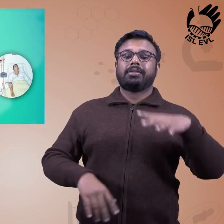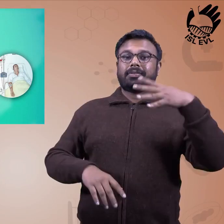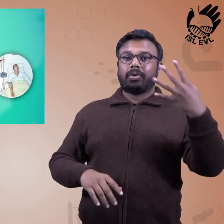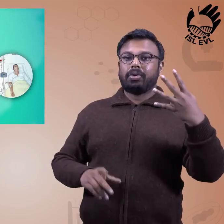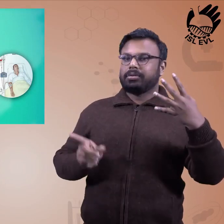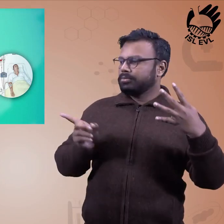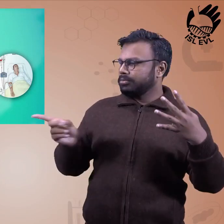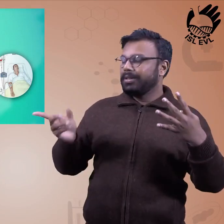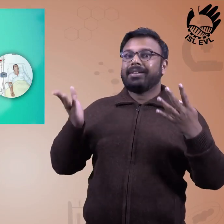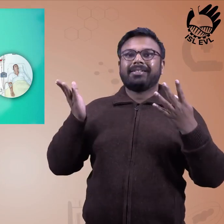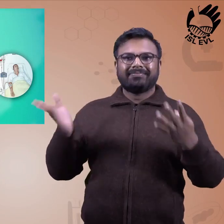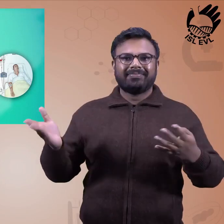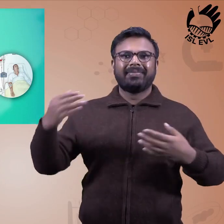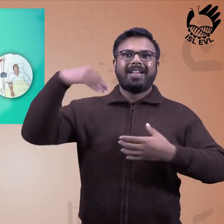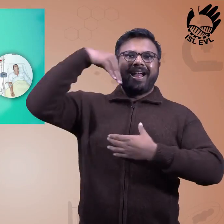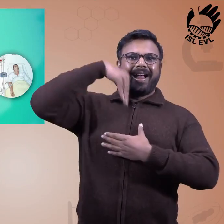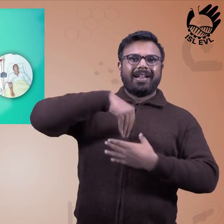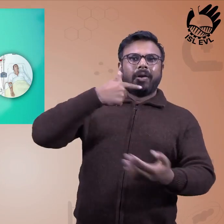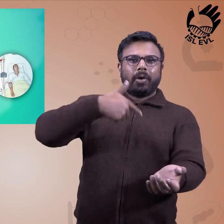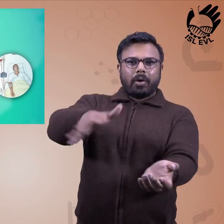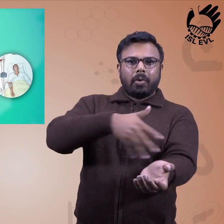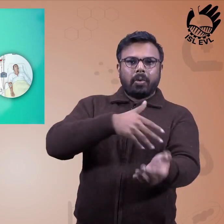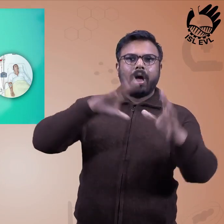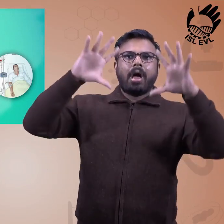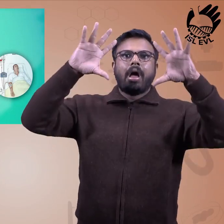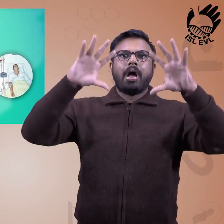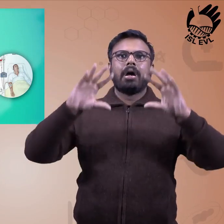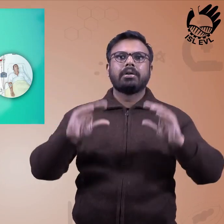fourth, thalassemia;